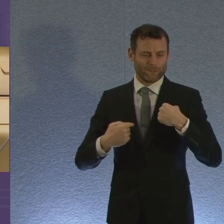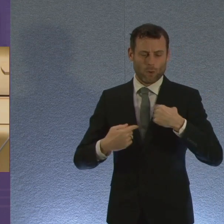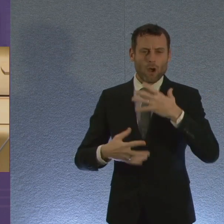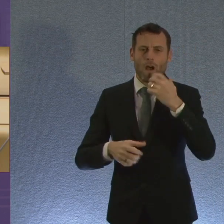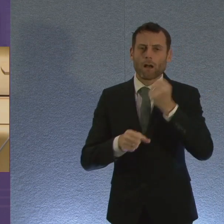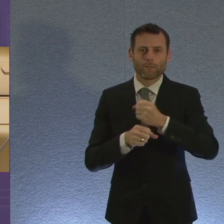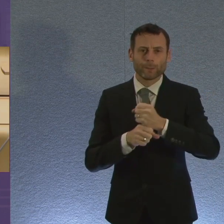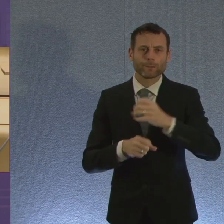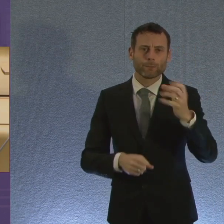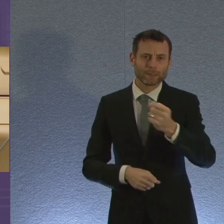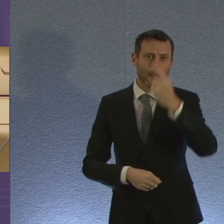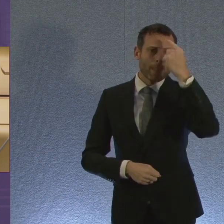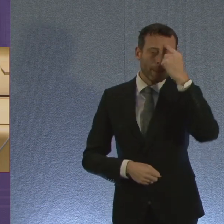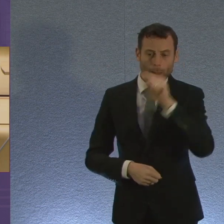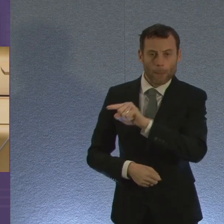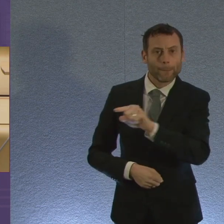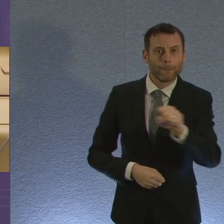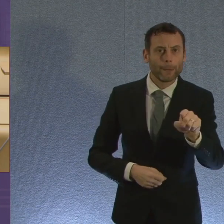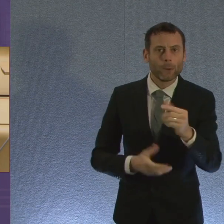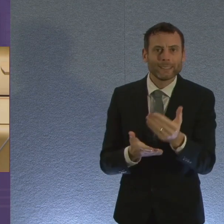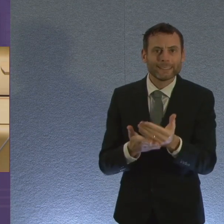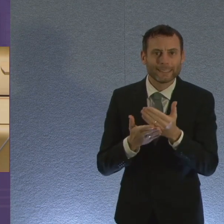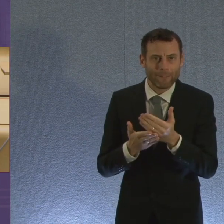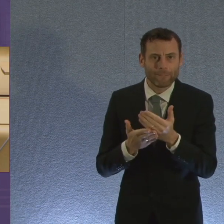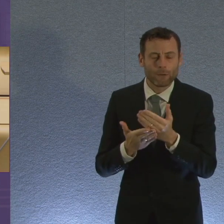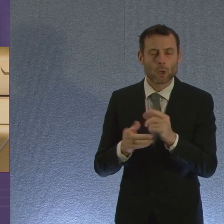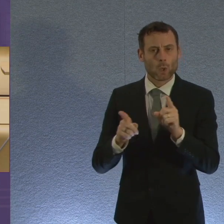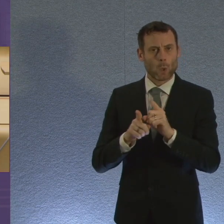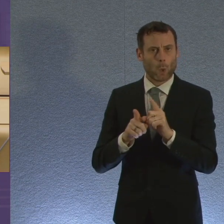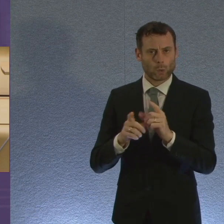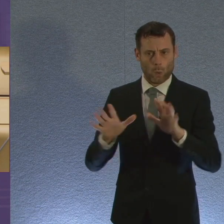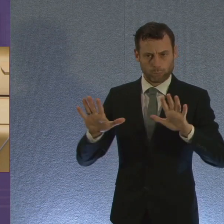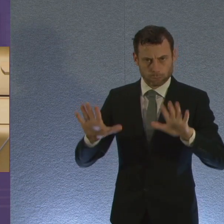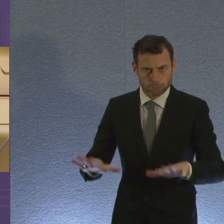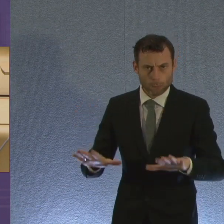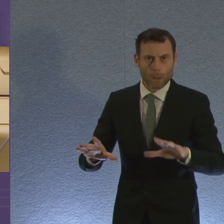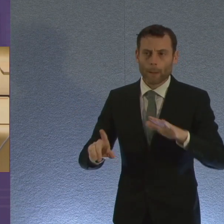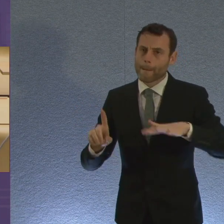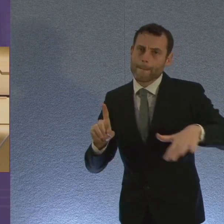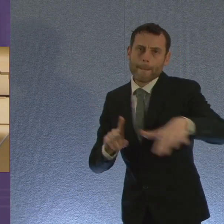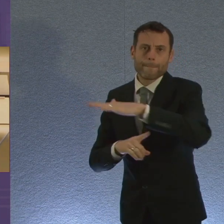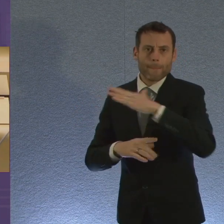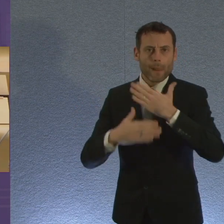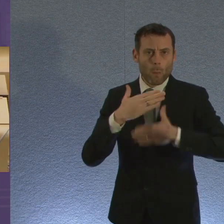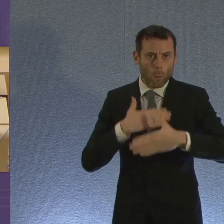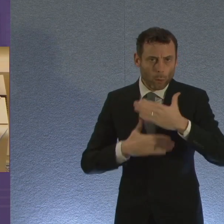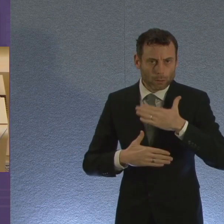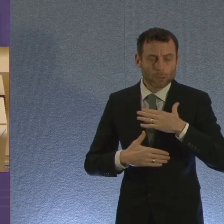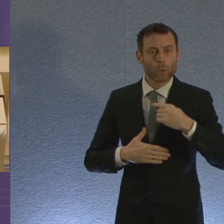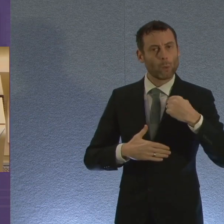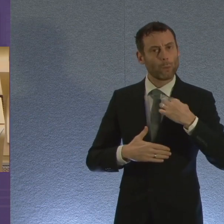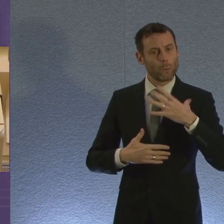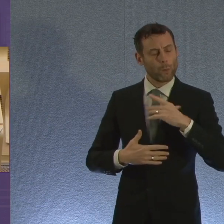and maintain public order. And we will therefore do everything we can to maintain a fair and effective justice